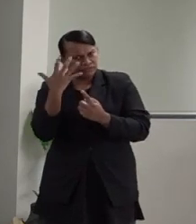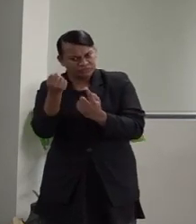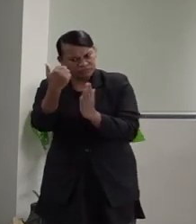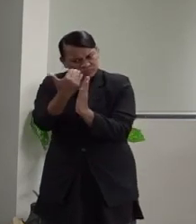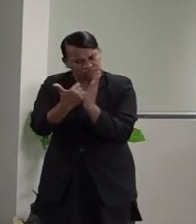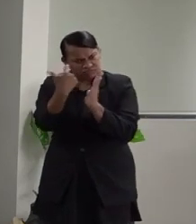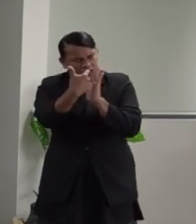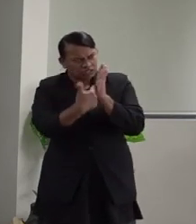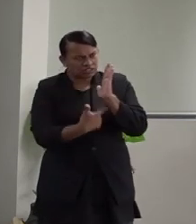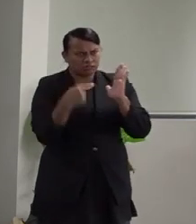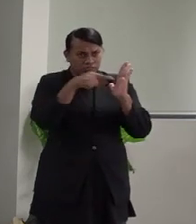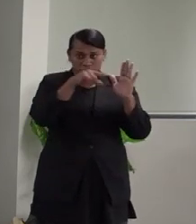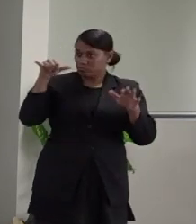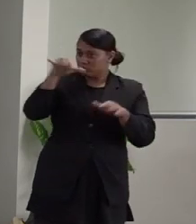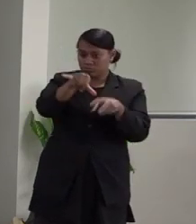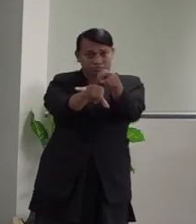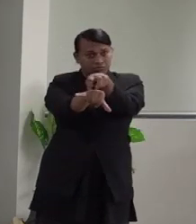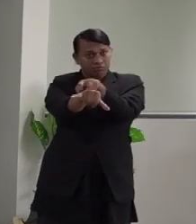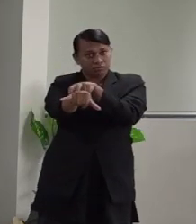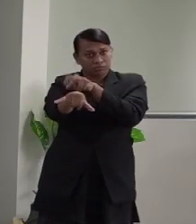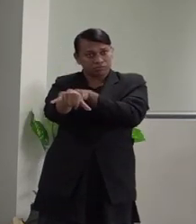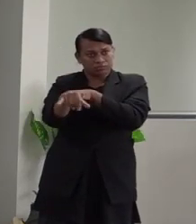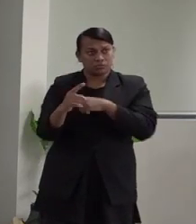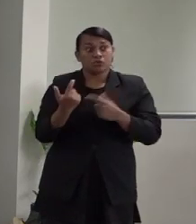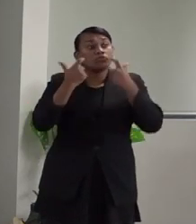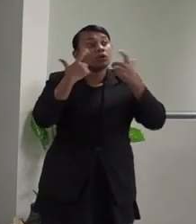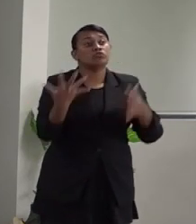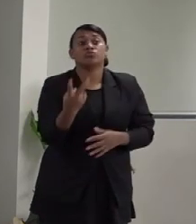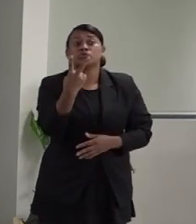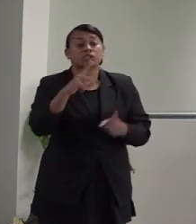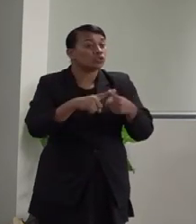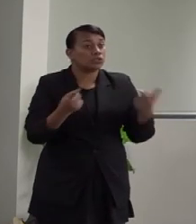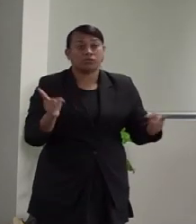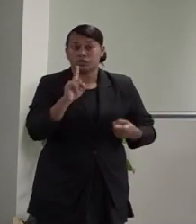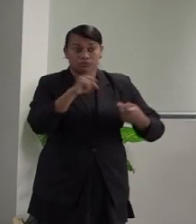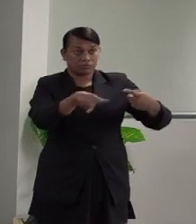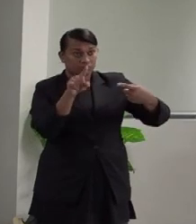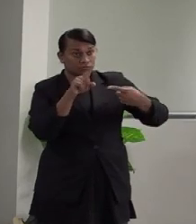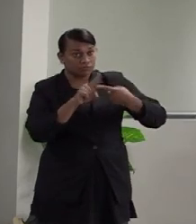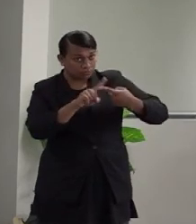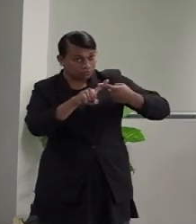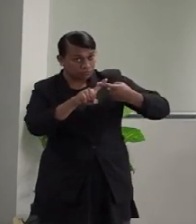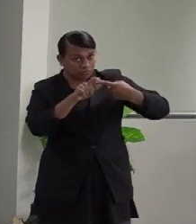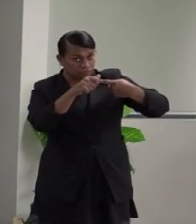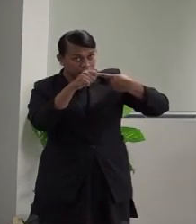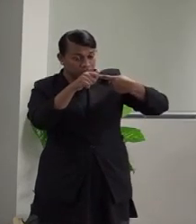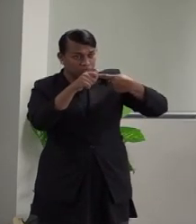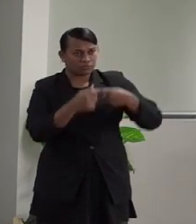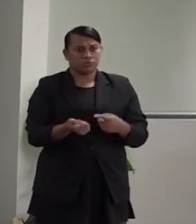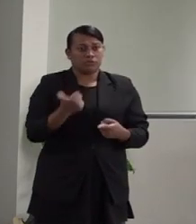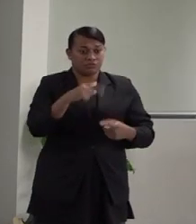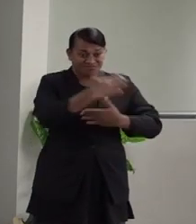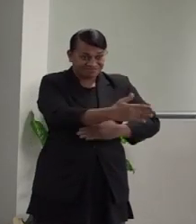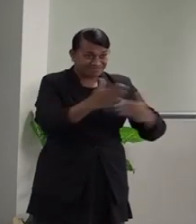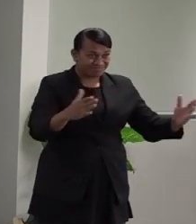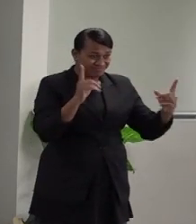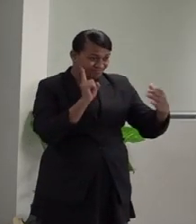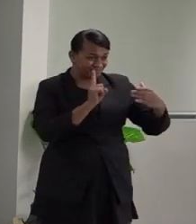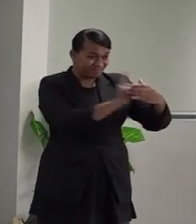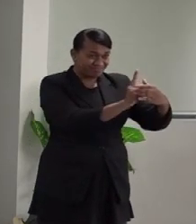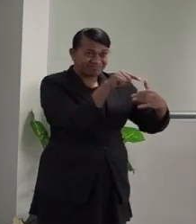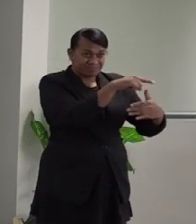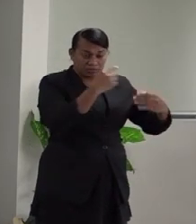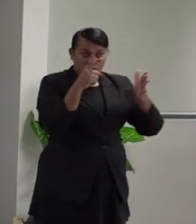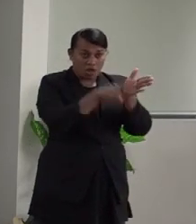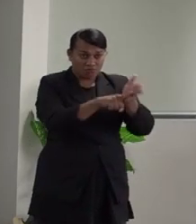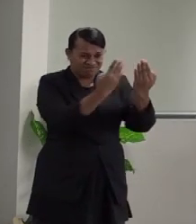This goes to show 2 things. Number 1, the measures restricting travel out of the Lautoka confined area remained